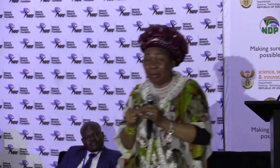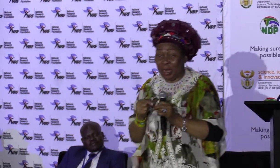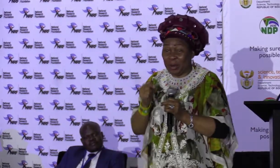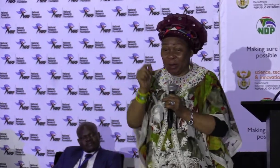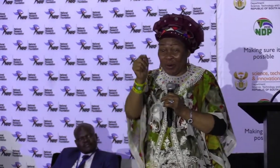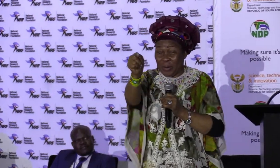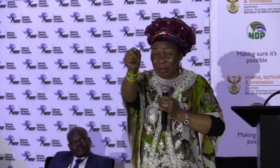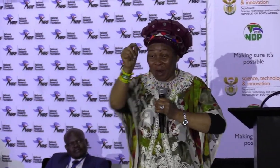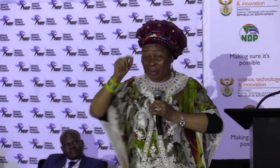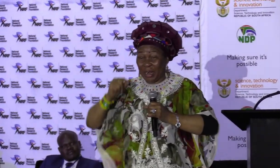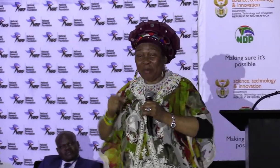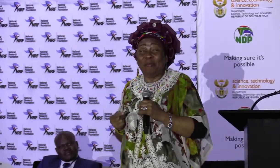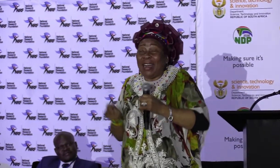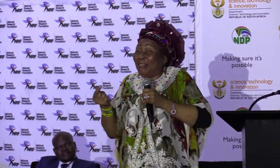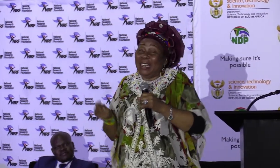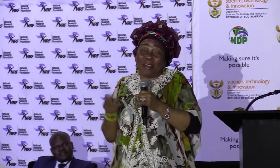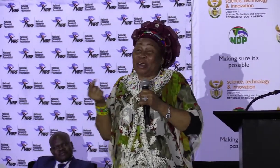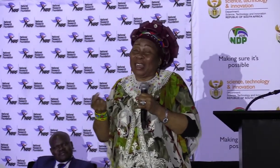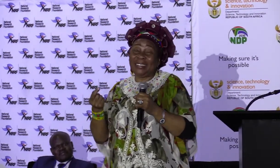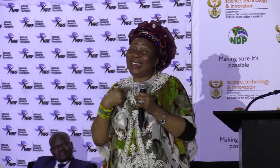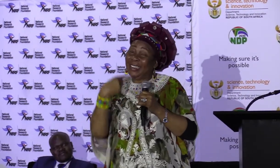friend. He would